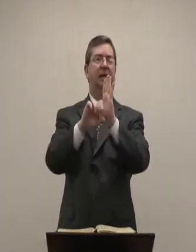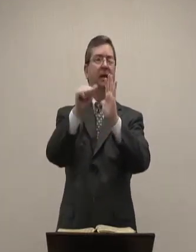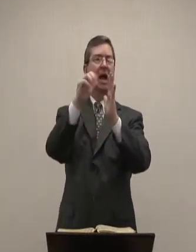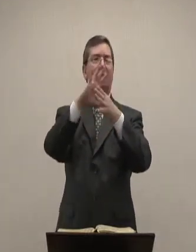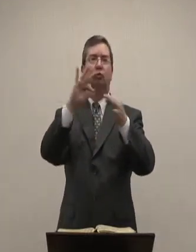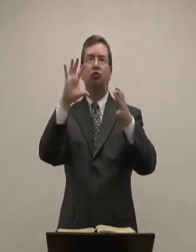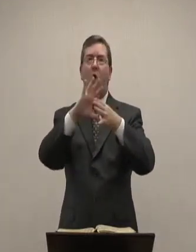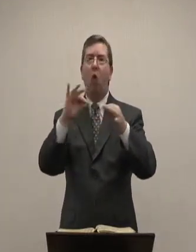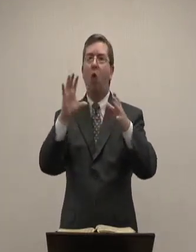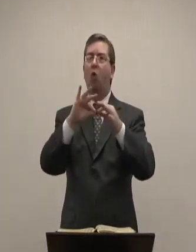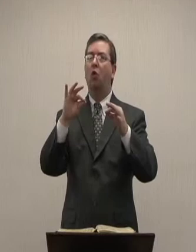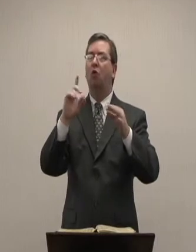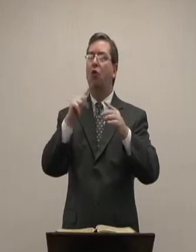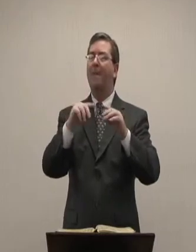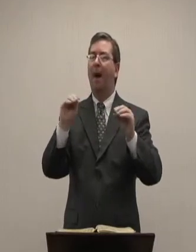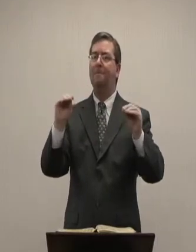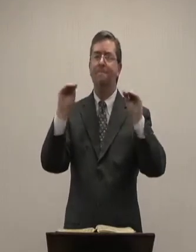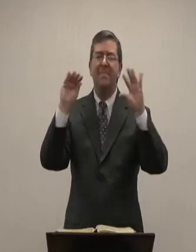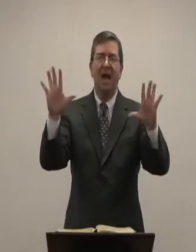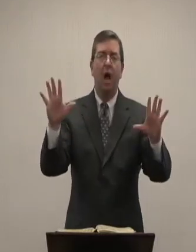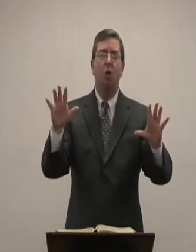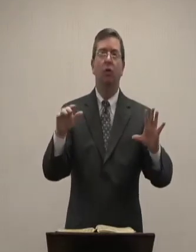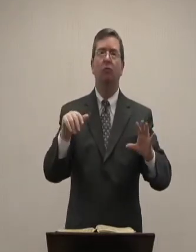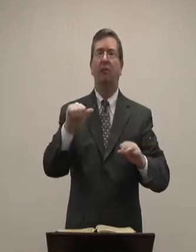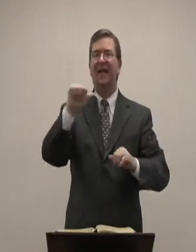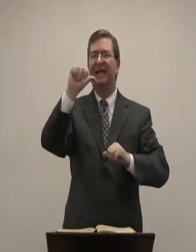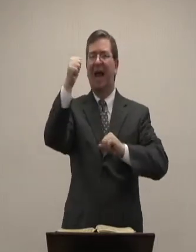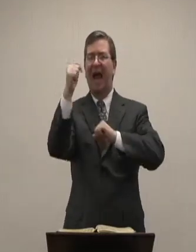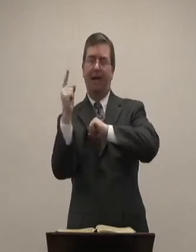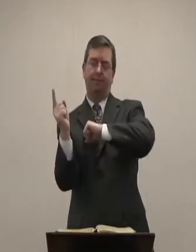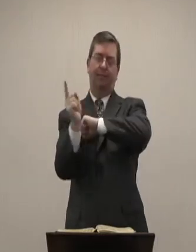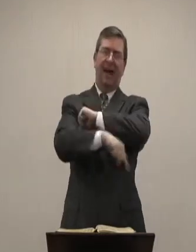1956 or 57. It's a story about,